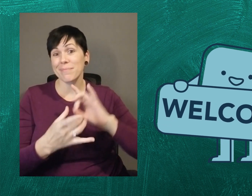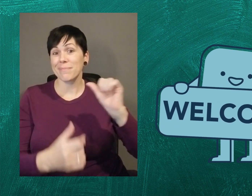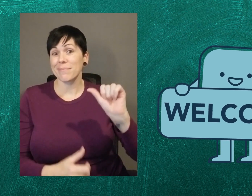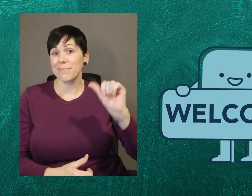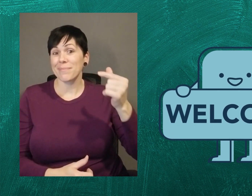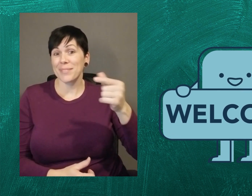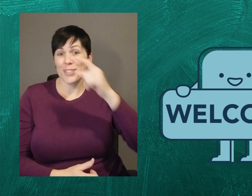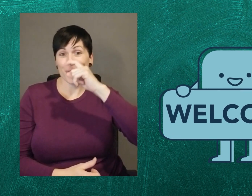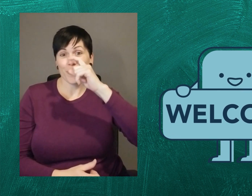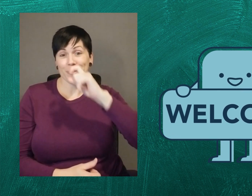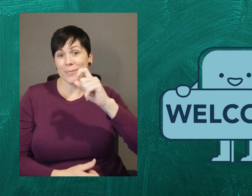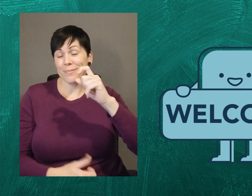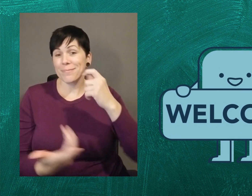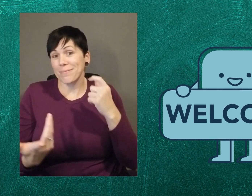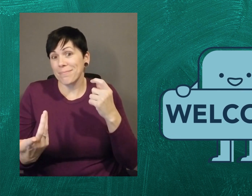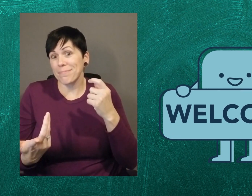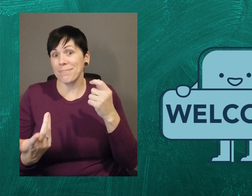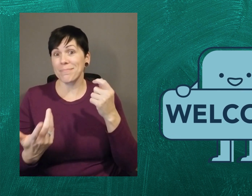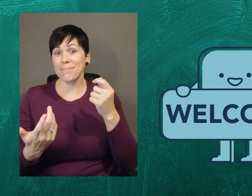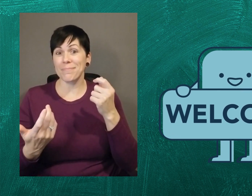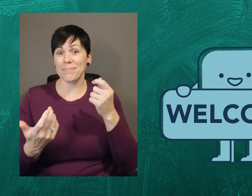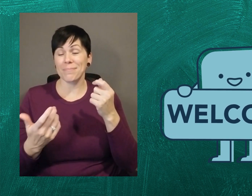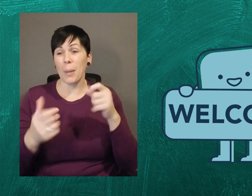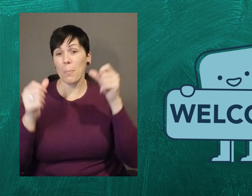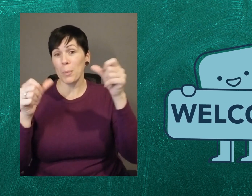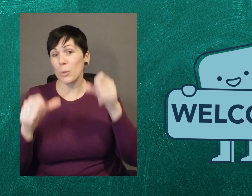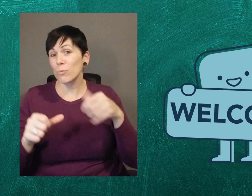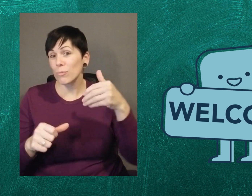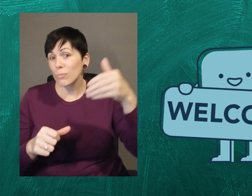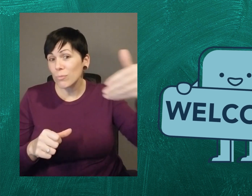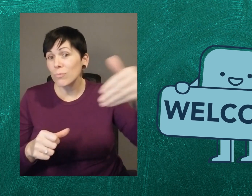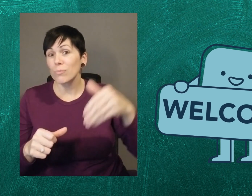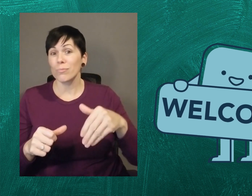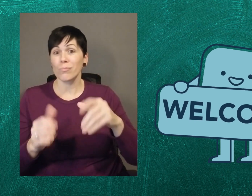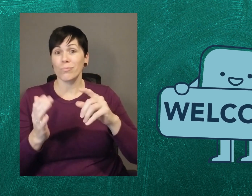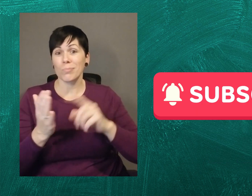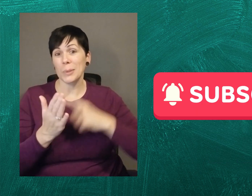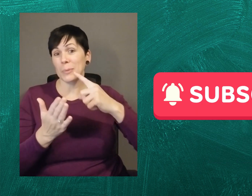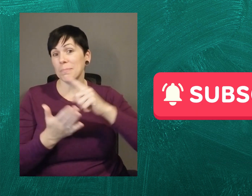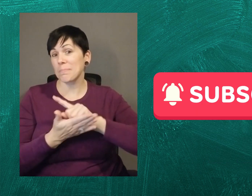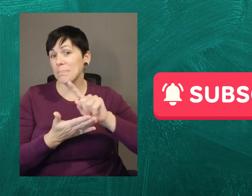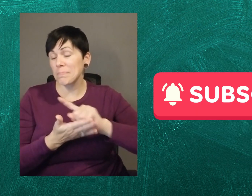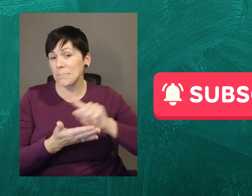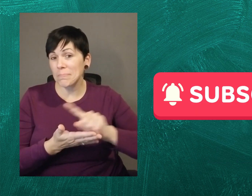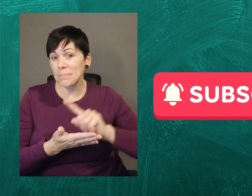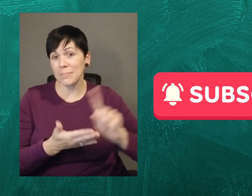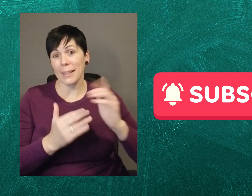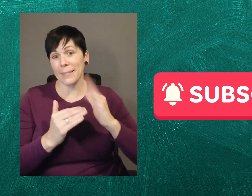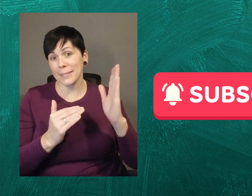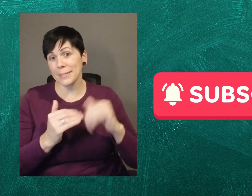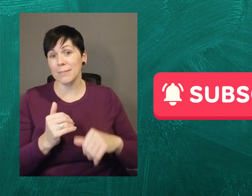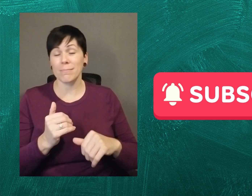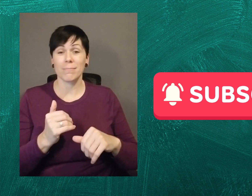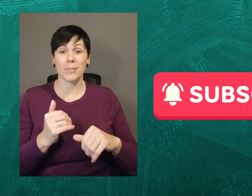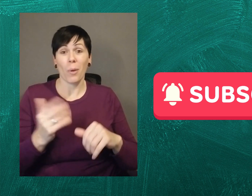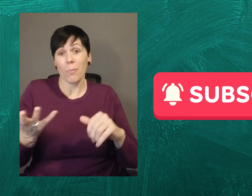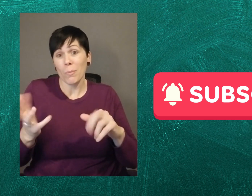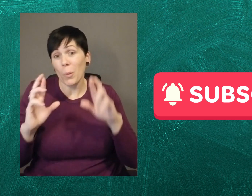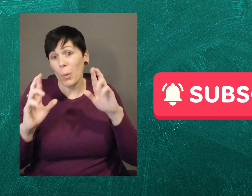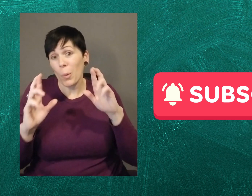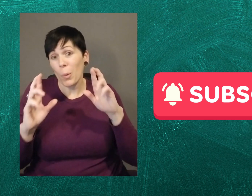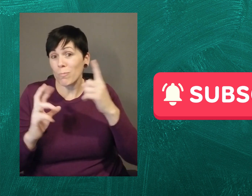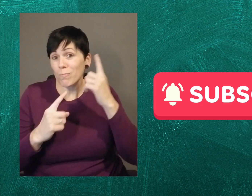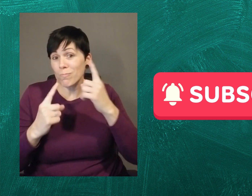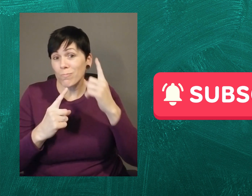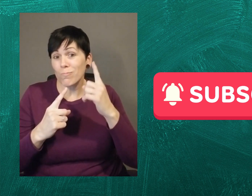keep it interesting. I post at least once a week, so I hope you'll consider subscribing. And to all of you watching who are already subscribed,